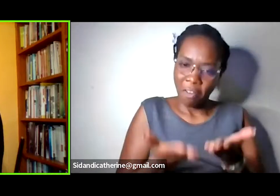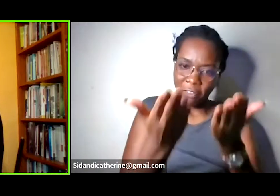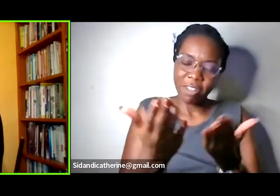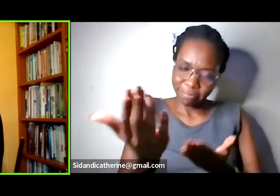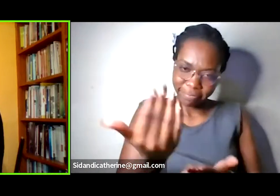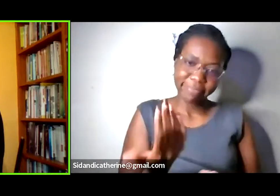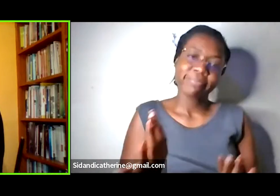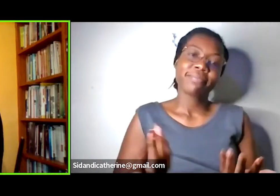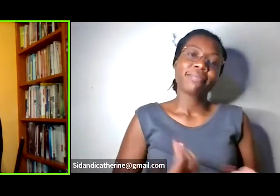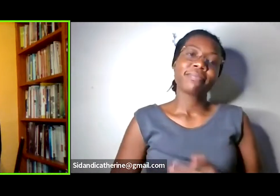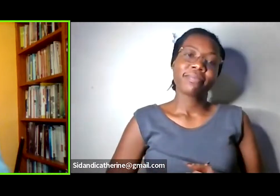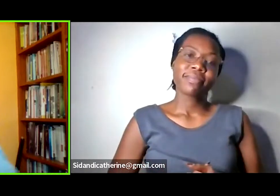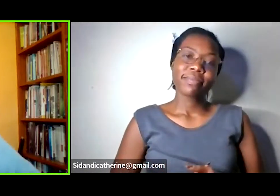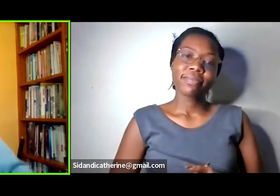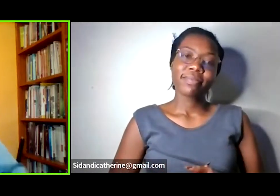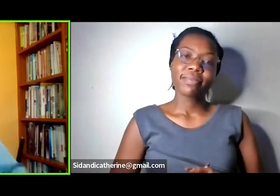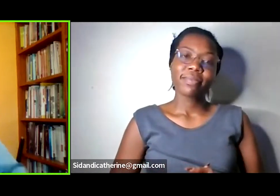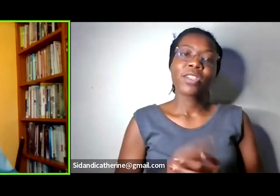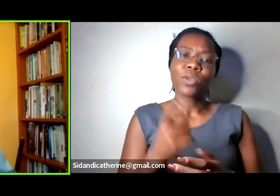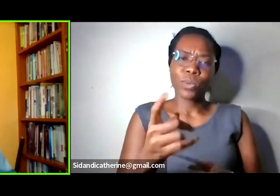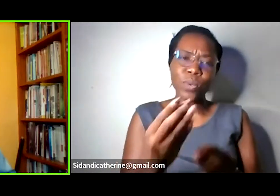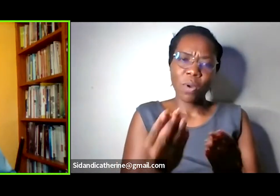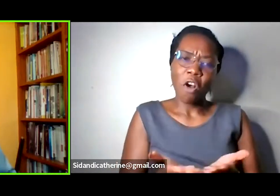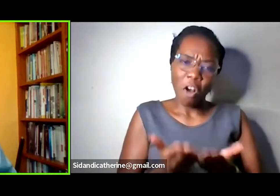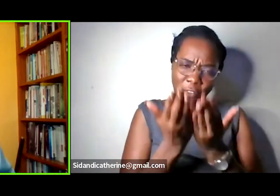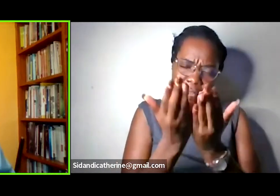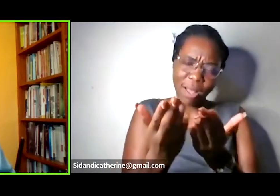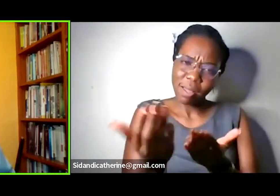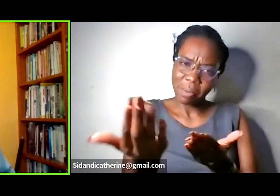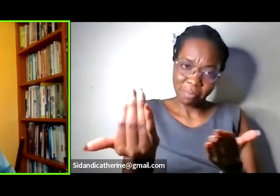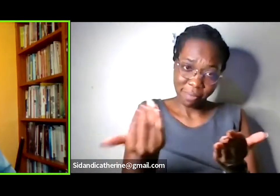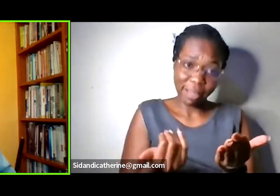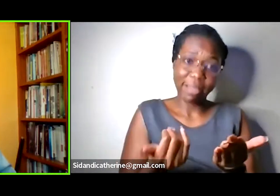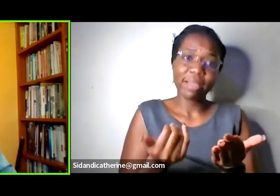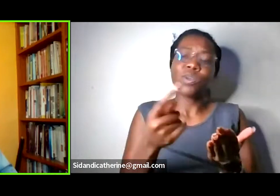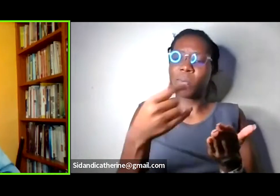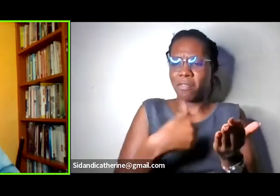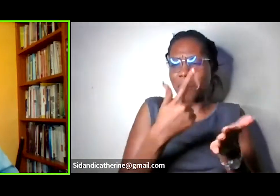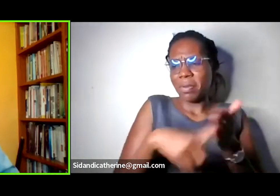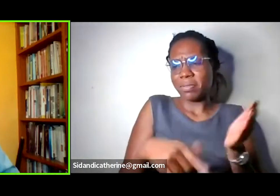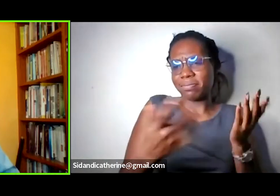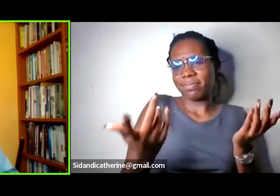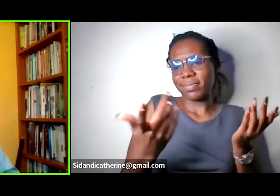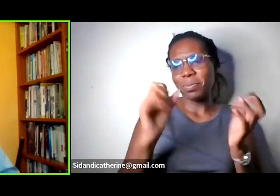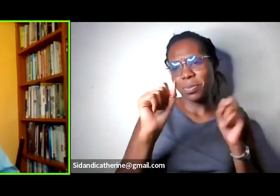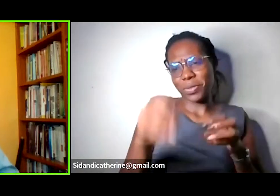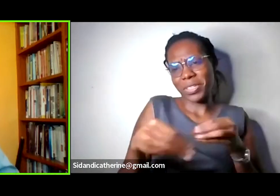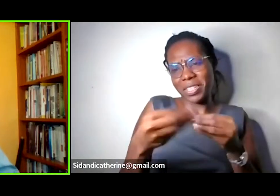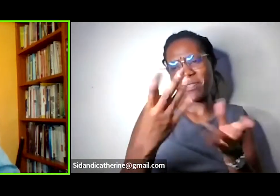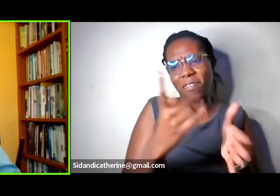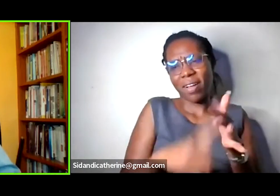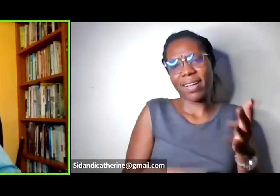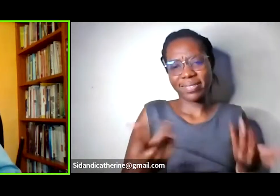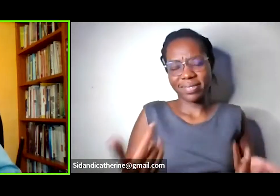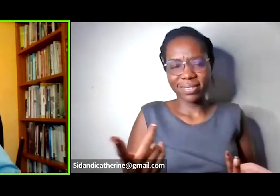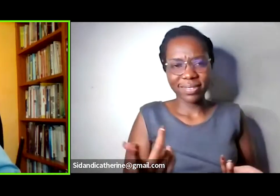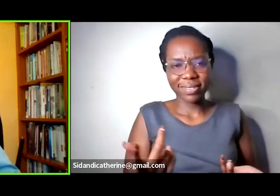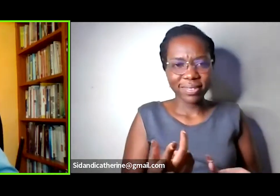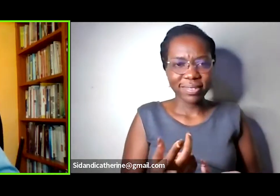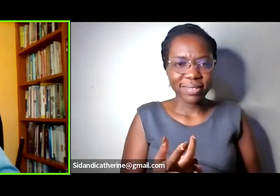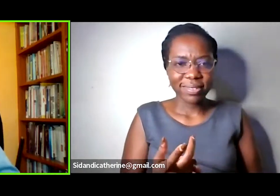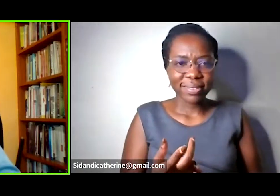are my success stories. This is me, not necessarily in those words, but you get the idea. The customer wants to